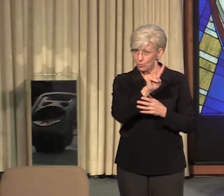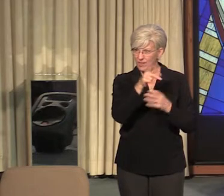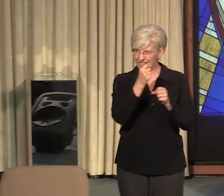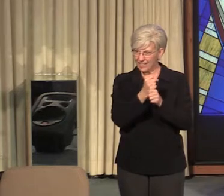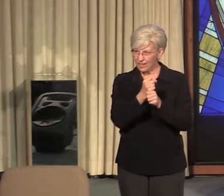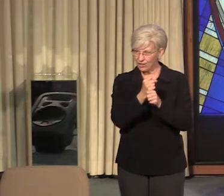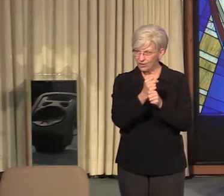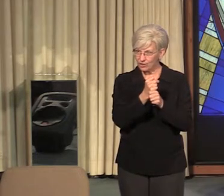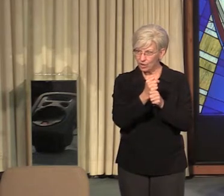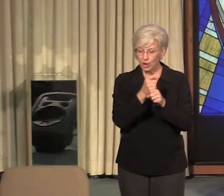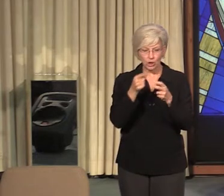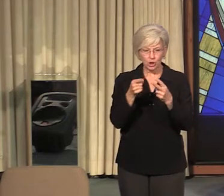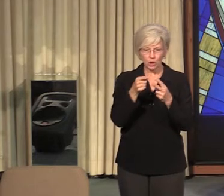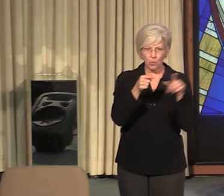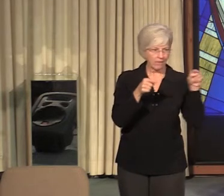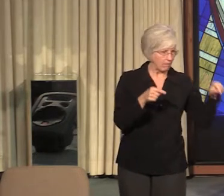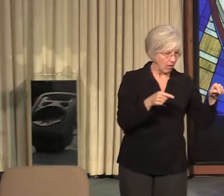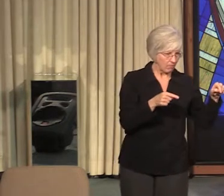live to healed,